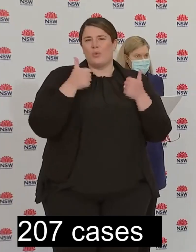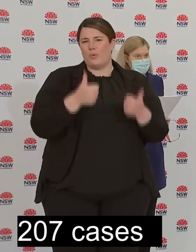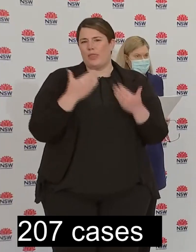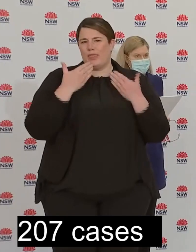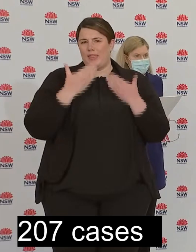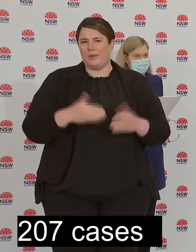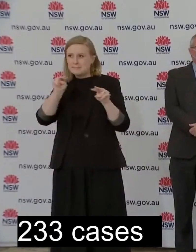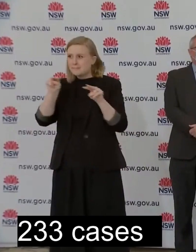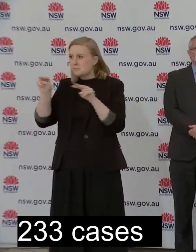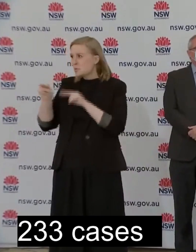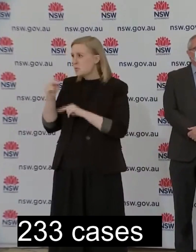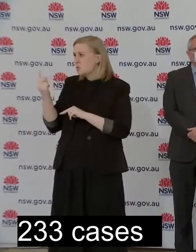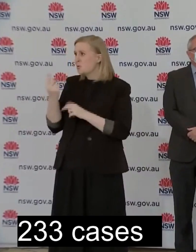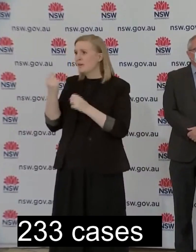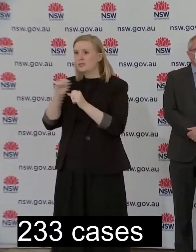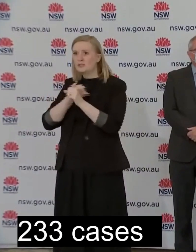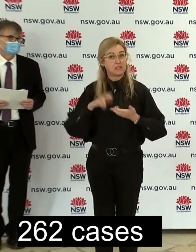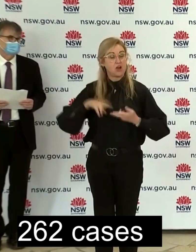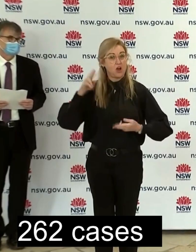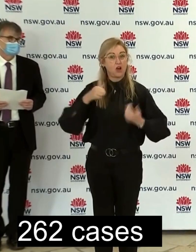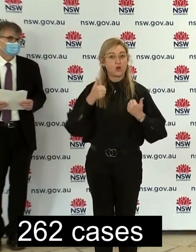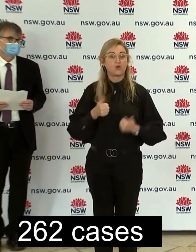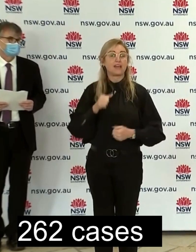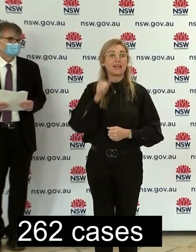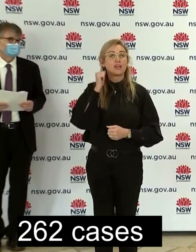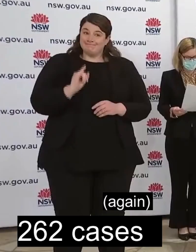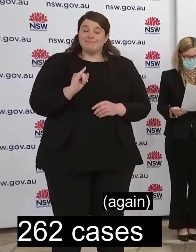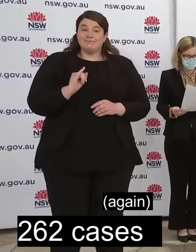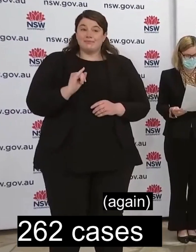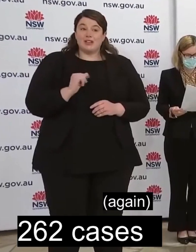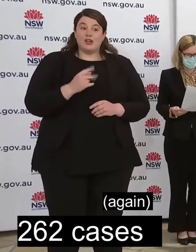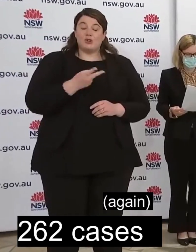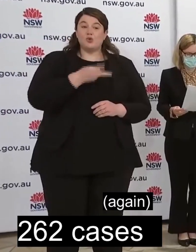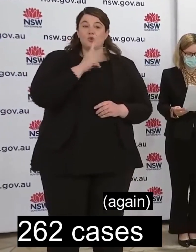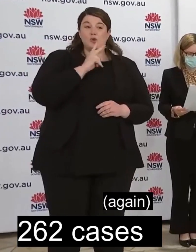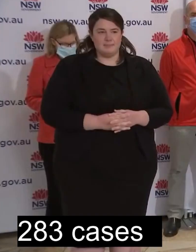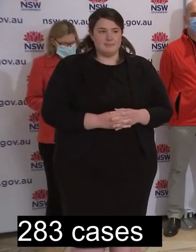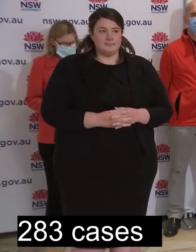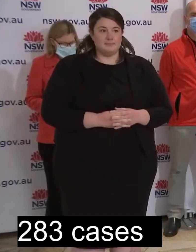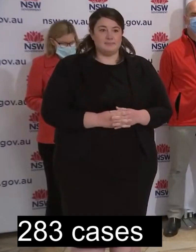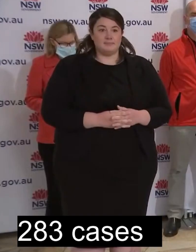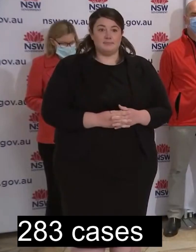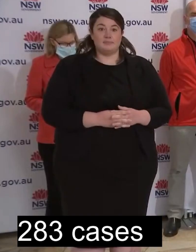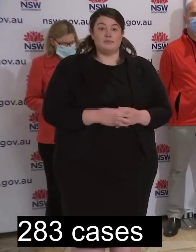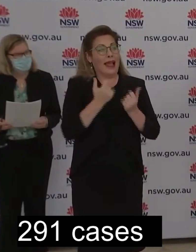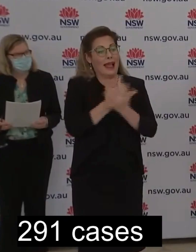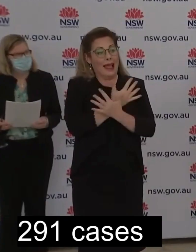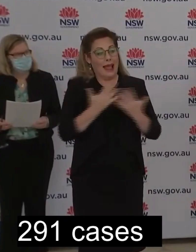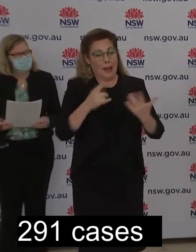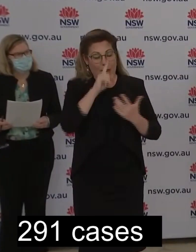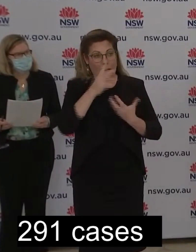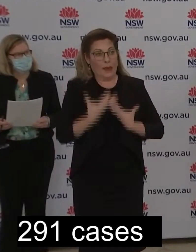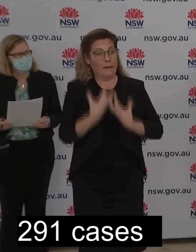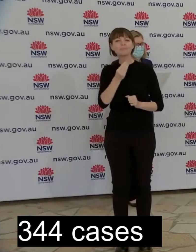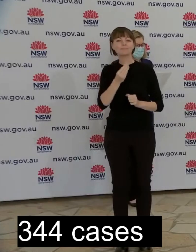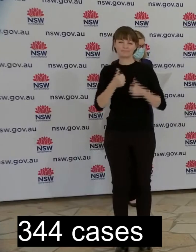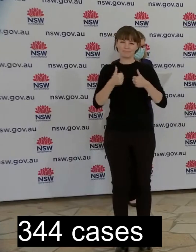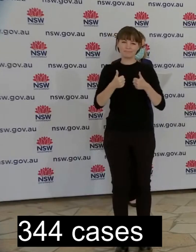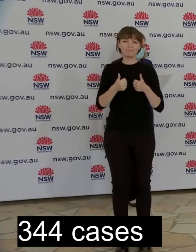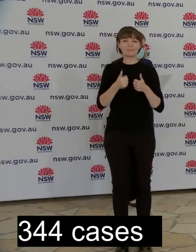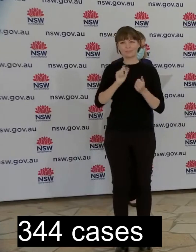199, 207, 233, 262, 262, 283,